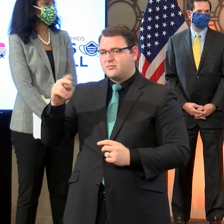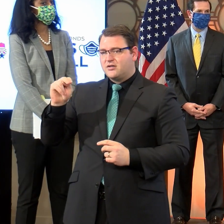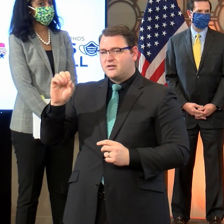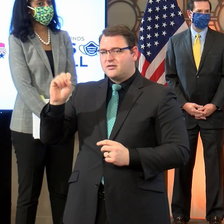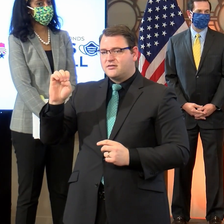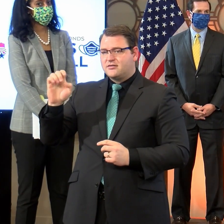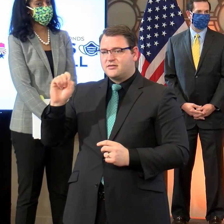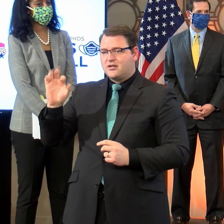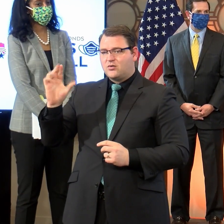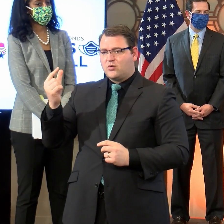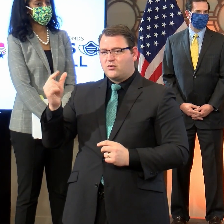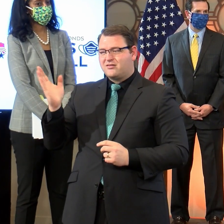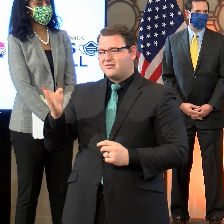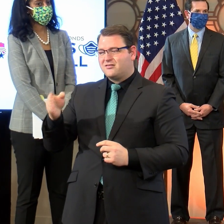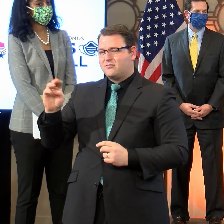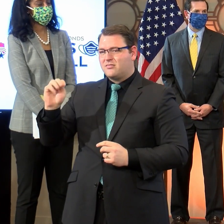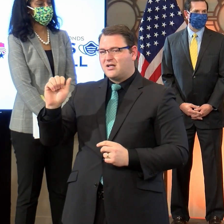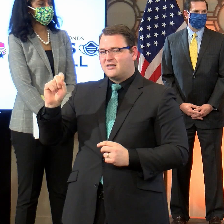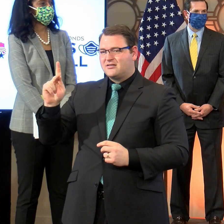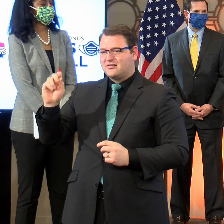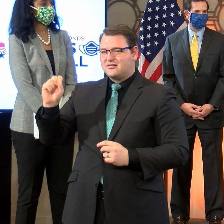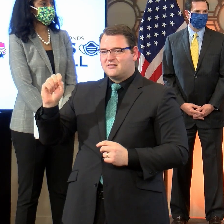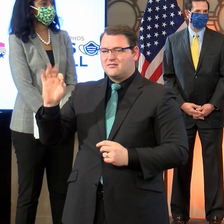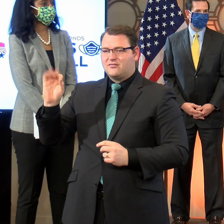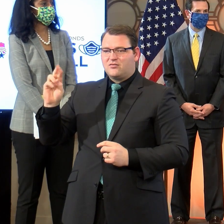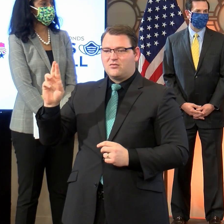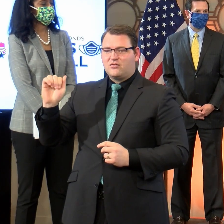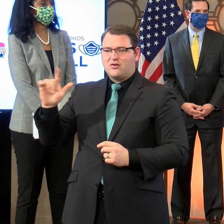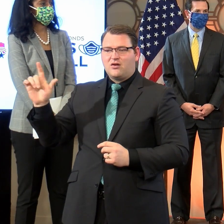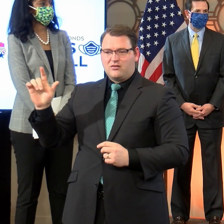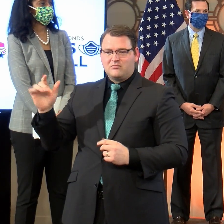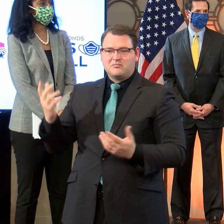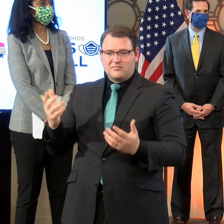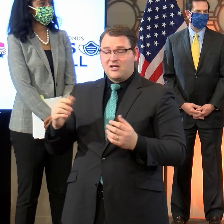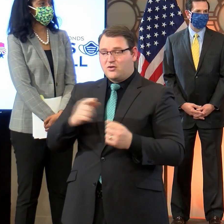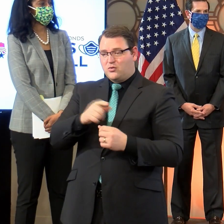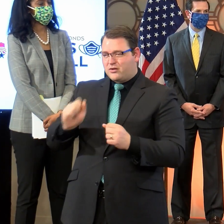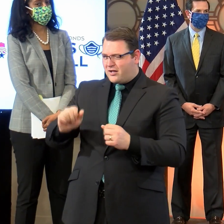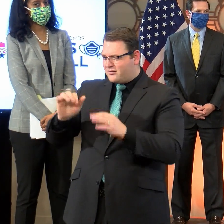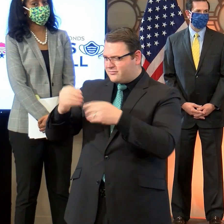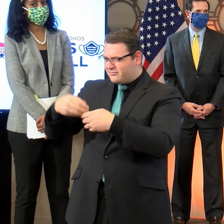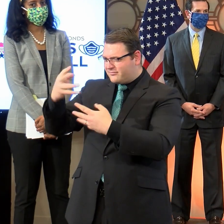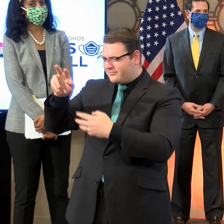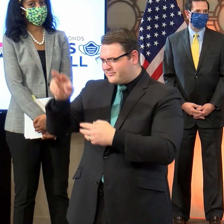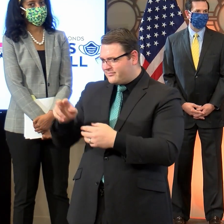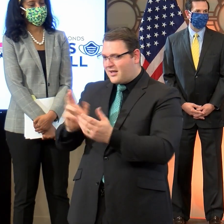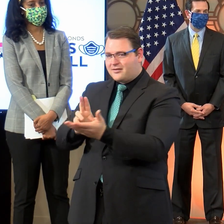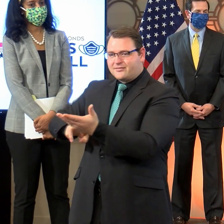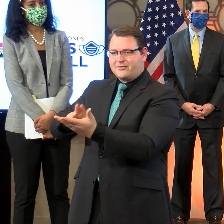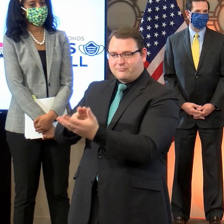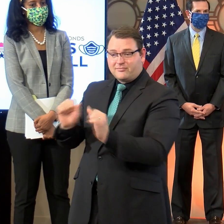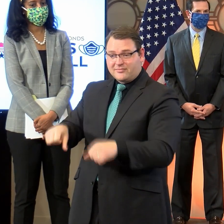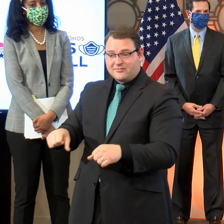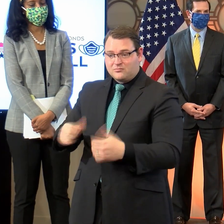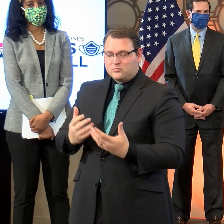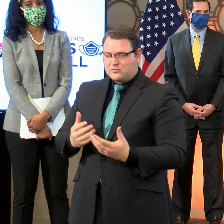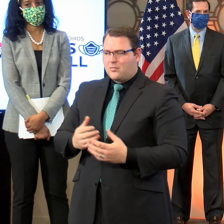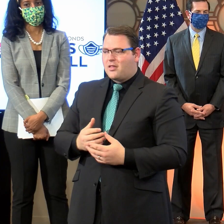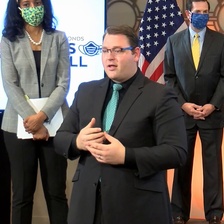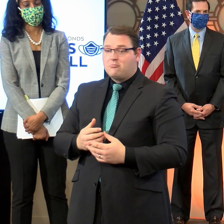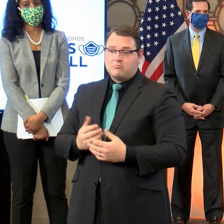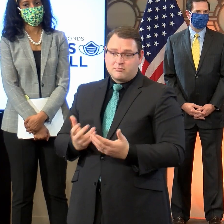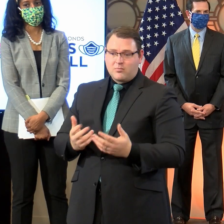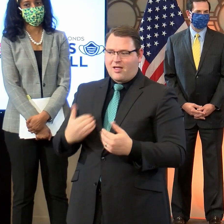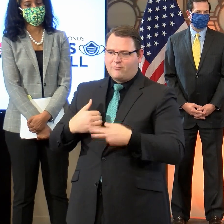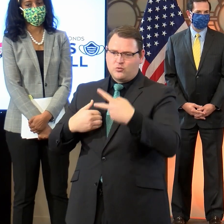houstonresponds.org/maskforall or just houstonresponds.org. And there will be steps there to simply sign up. There are plenty of